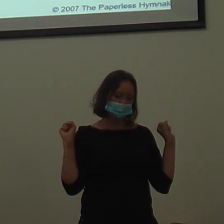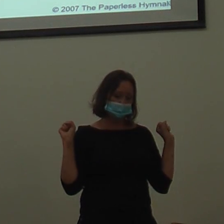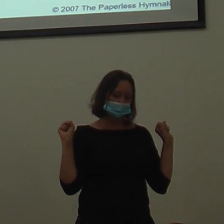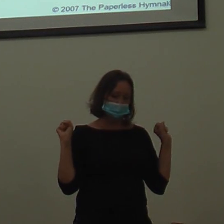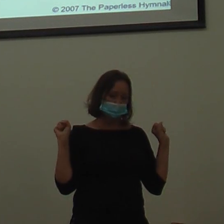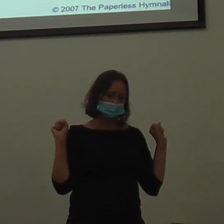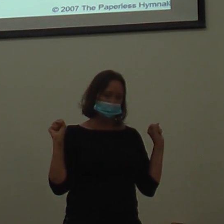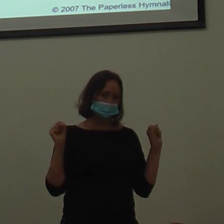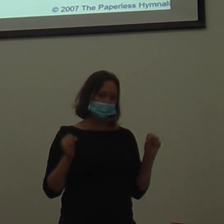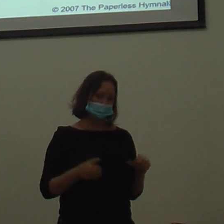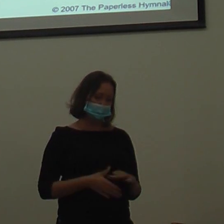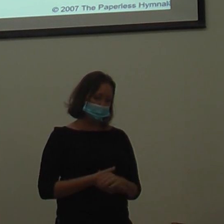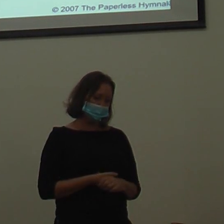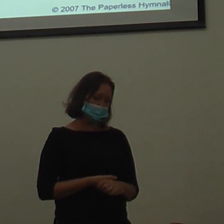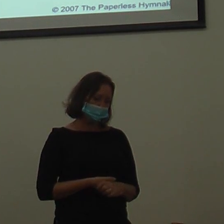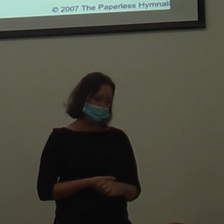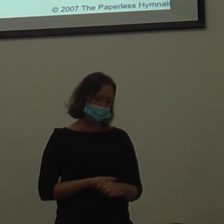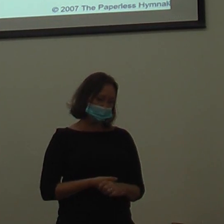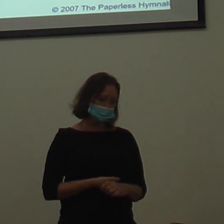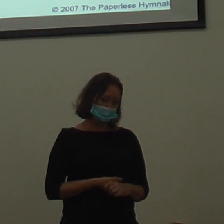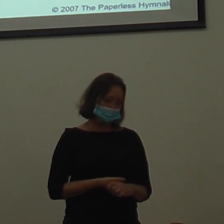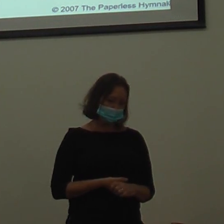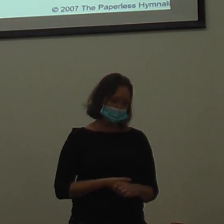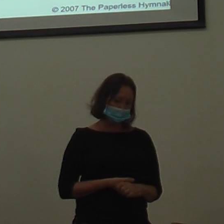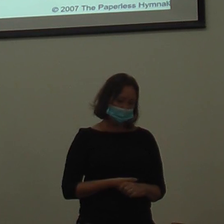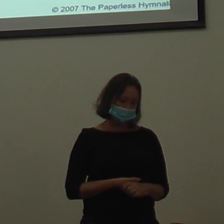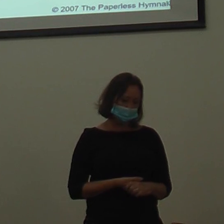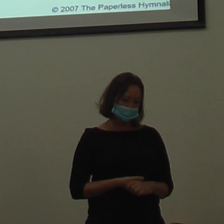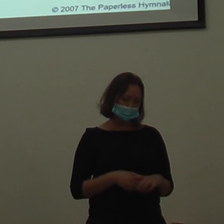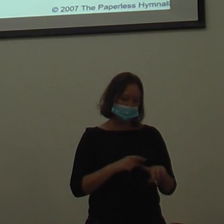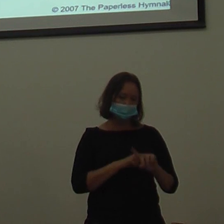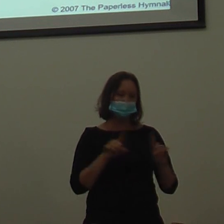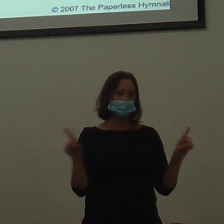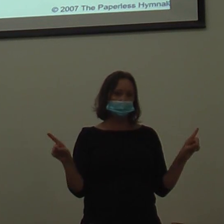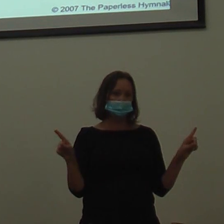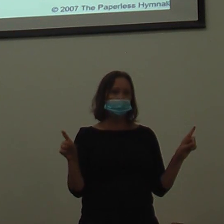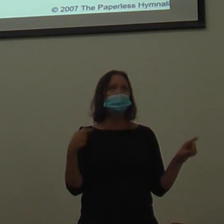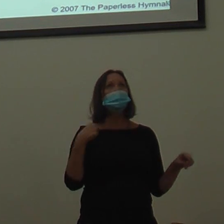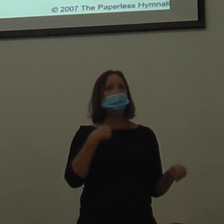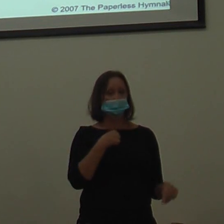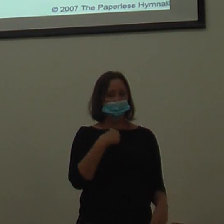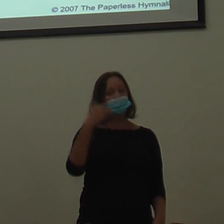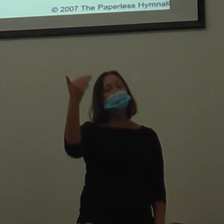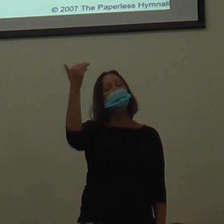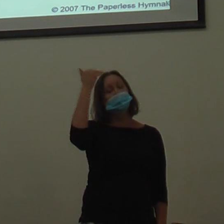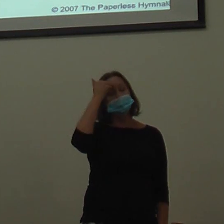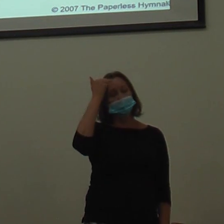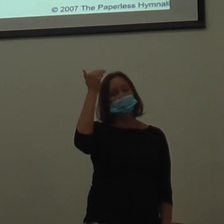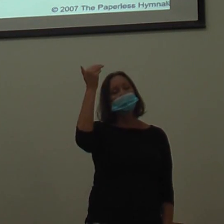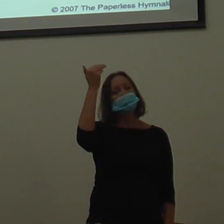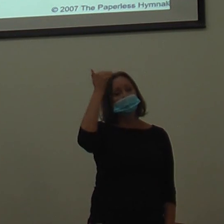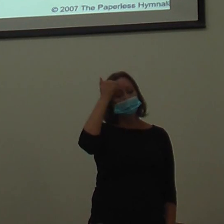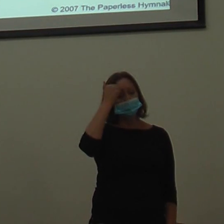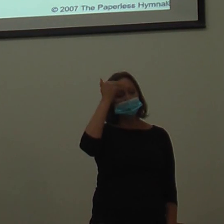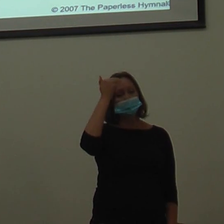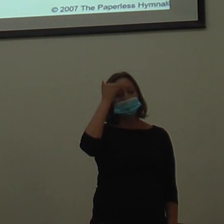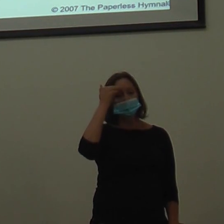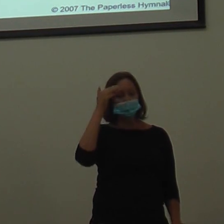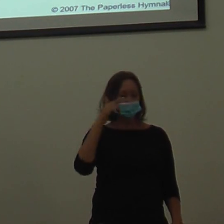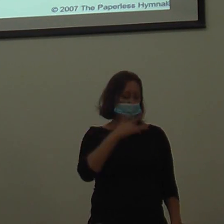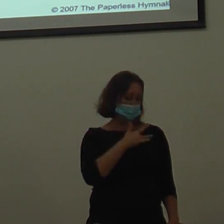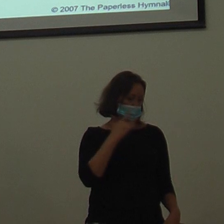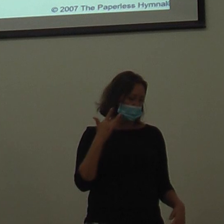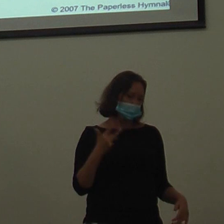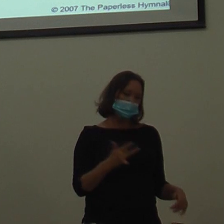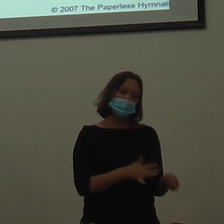ransom. But this I I know with